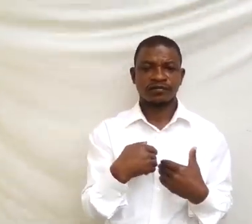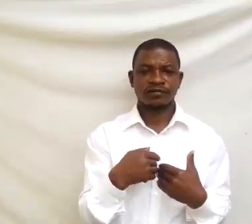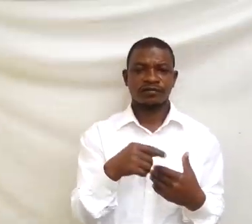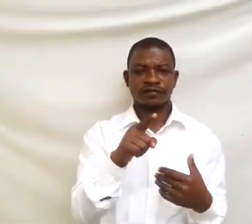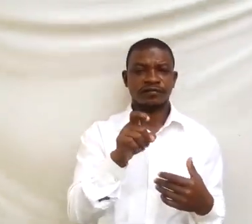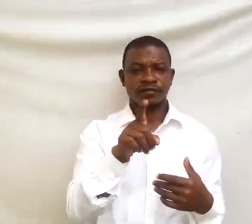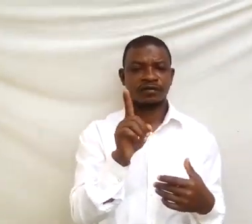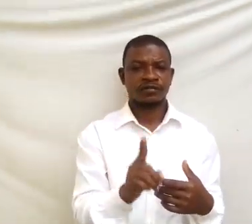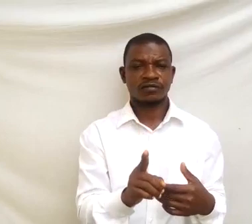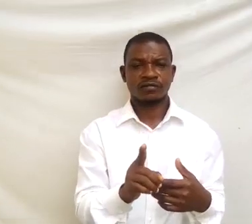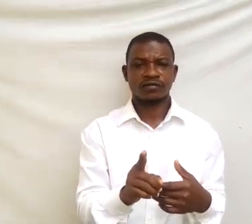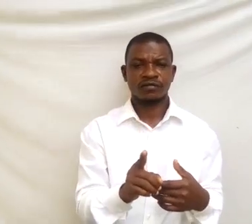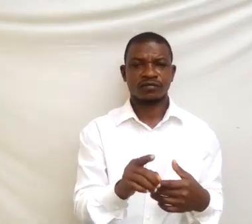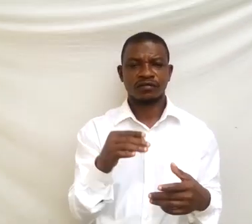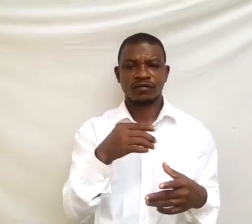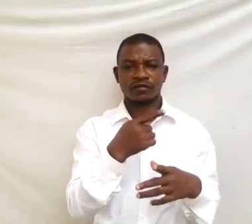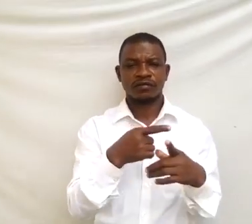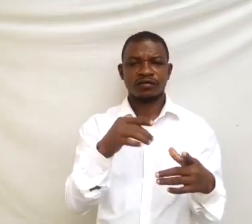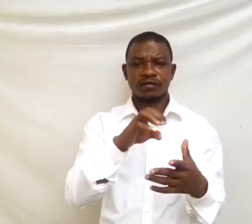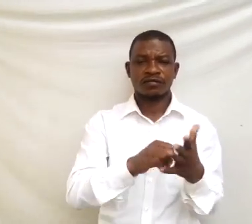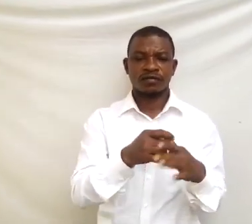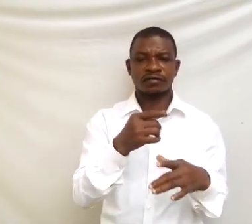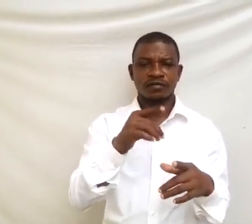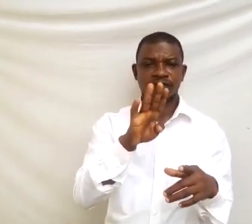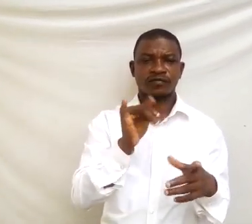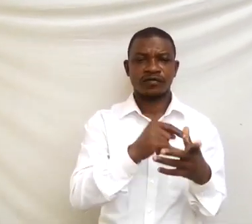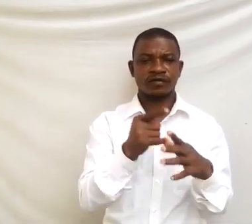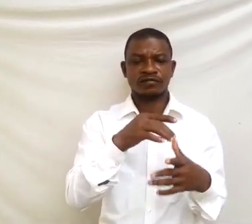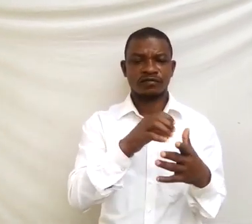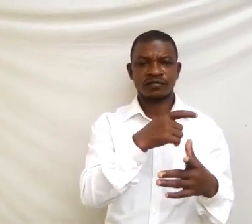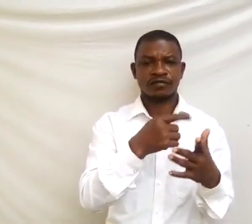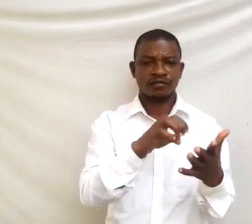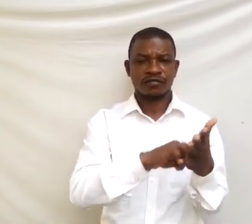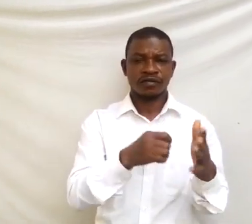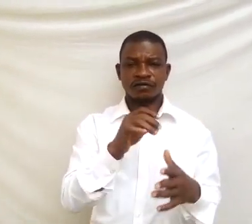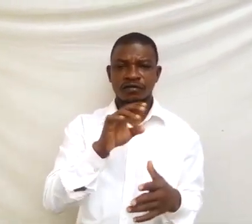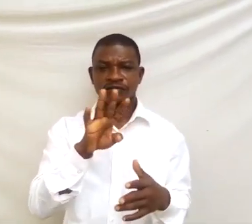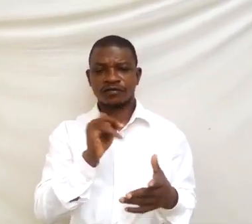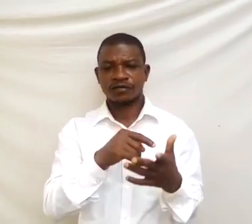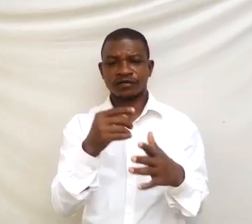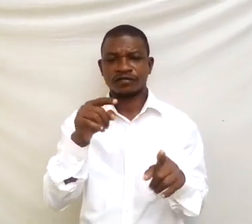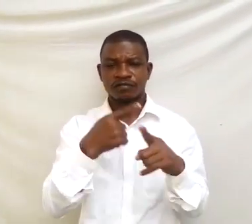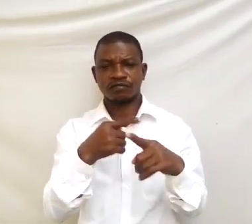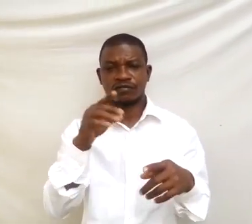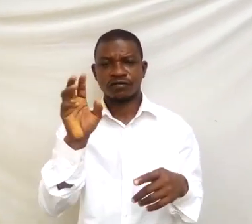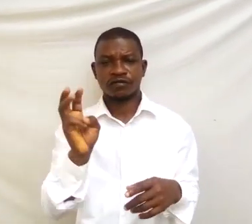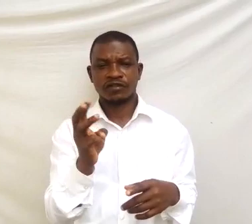squared minus 4x minus 4x plus 16 all over x